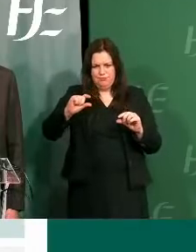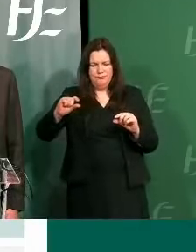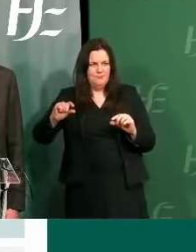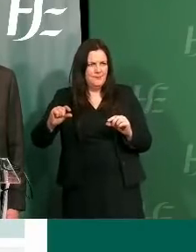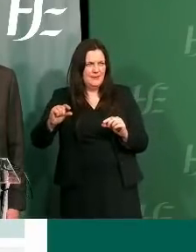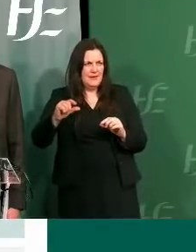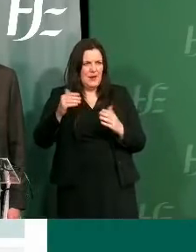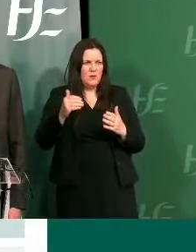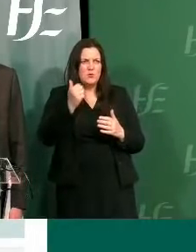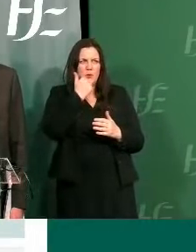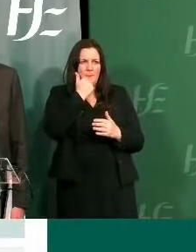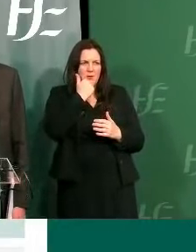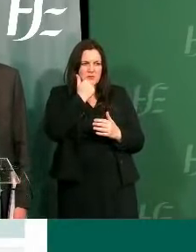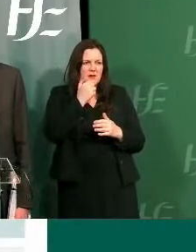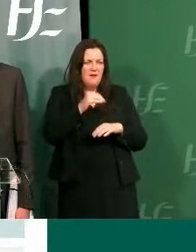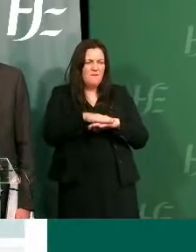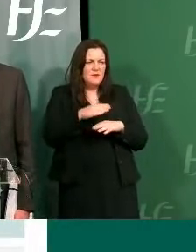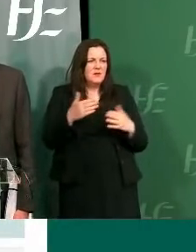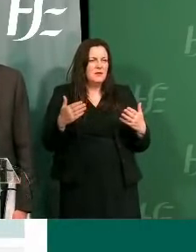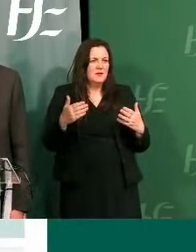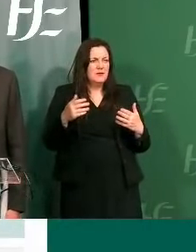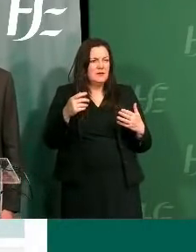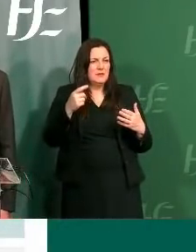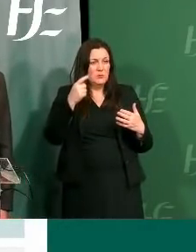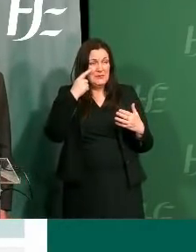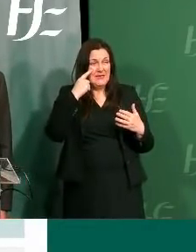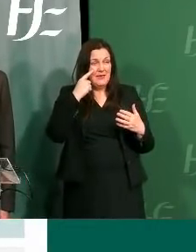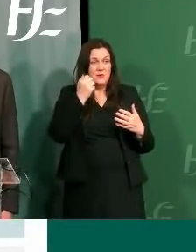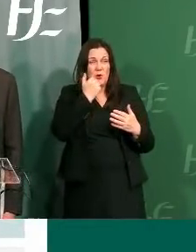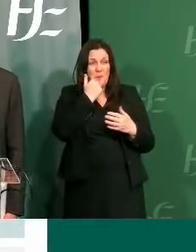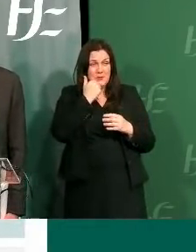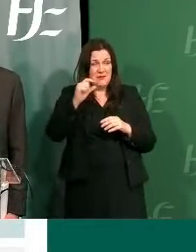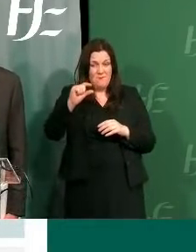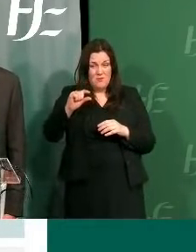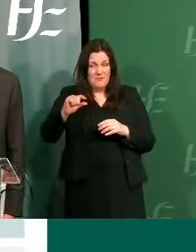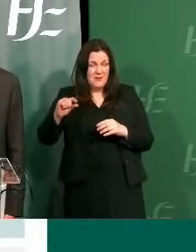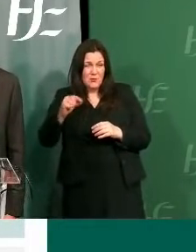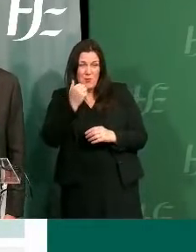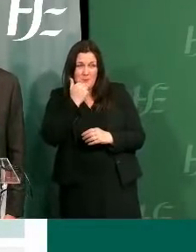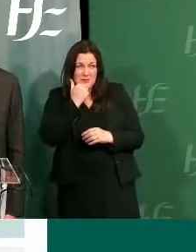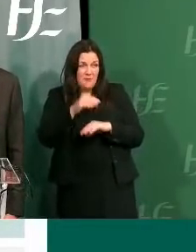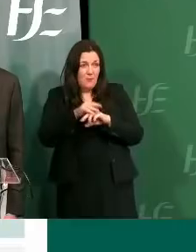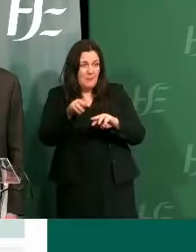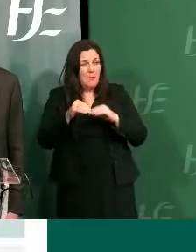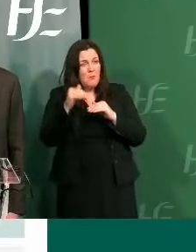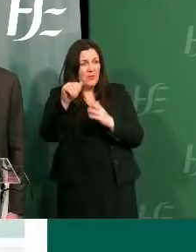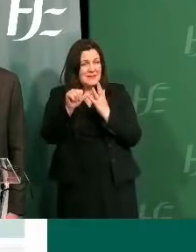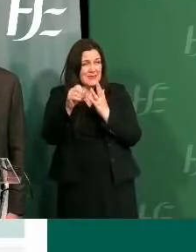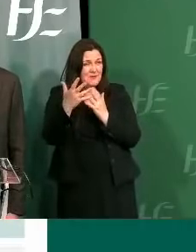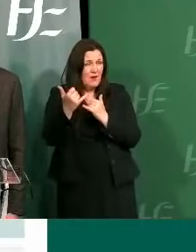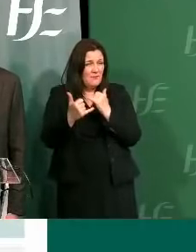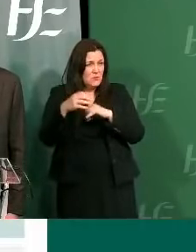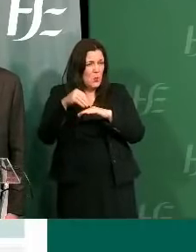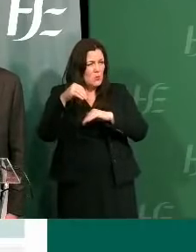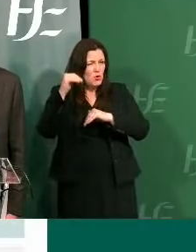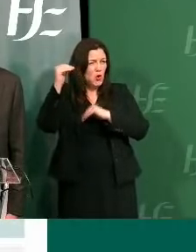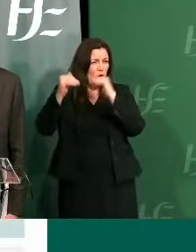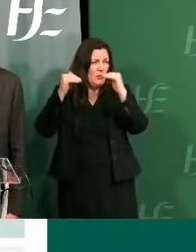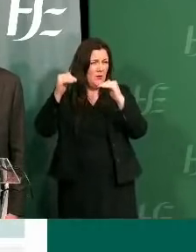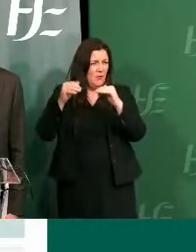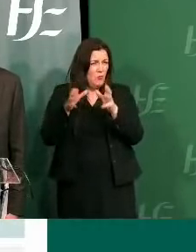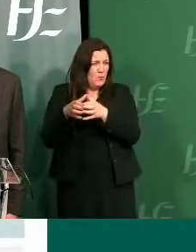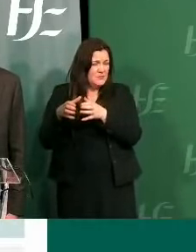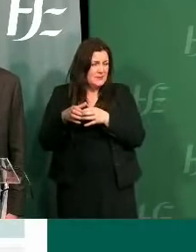the fall in, if you look at that bottom table, you can see the fall in numbers of cases in all those older age groups, and